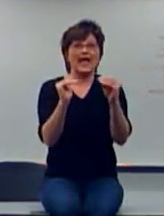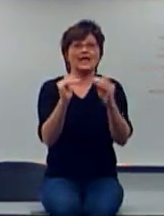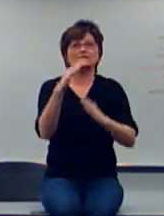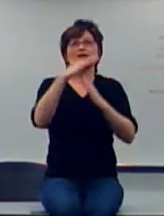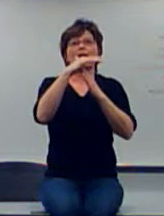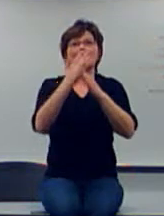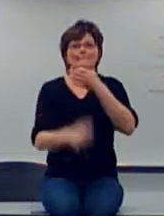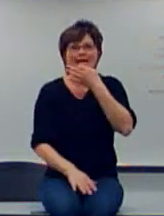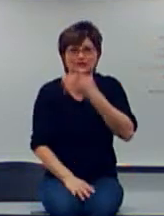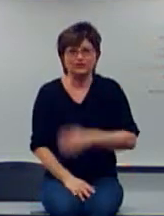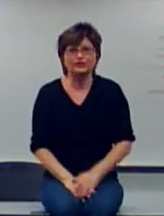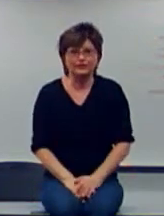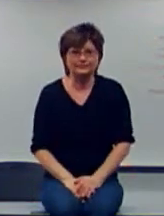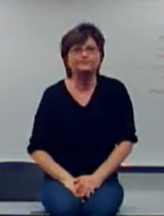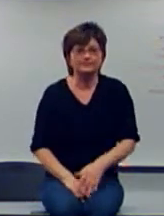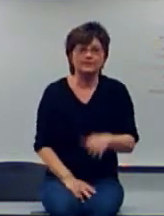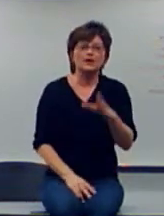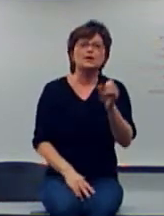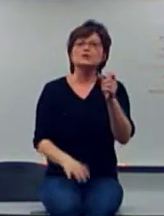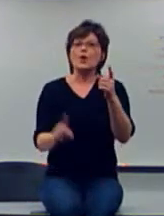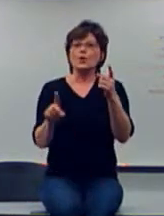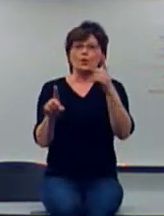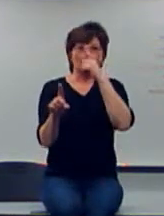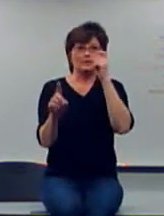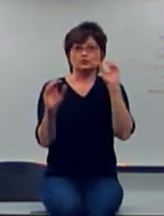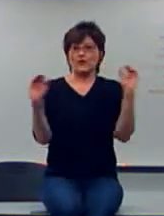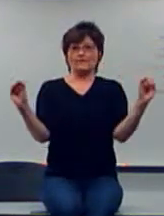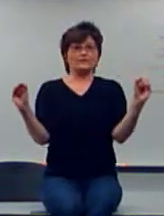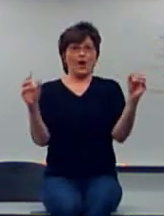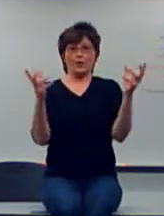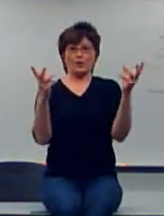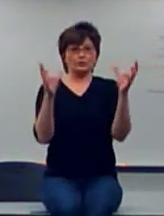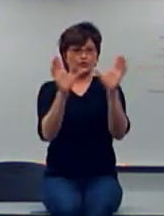There's basic, advanced, and top.